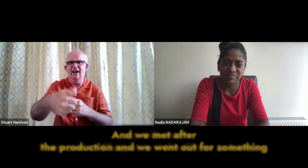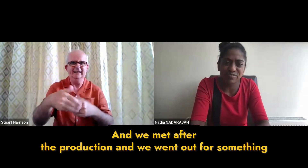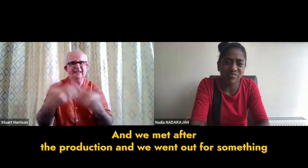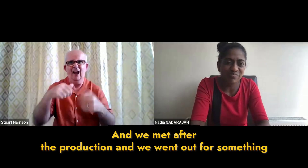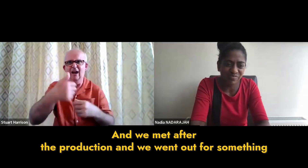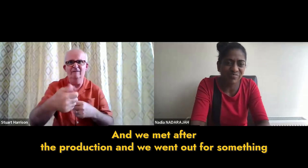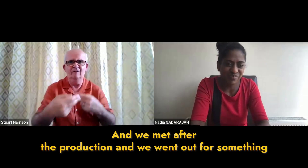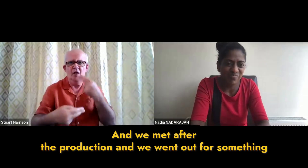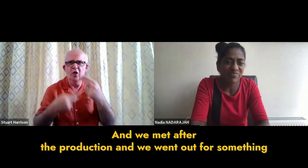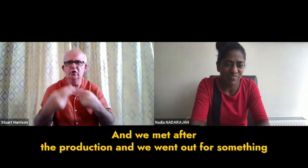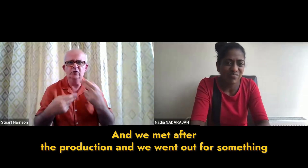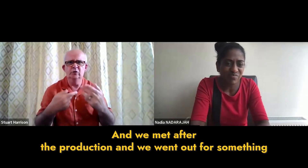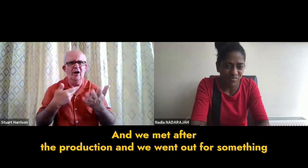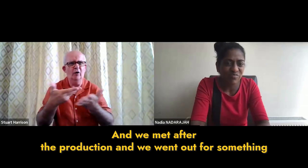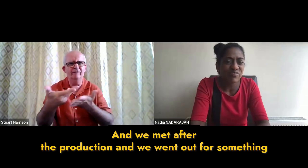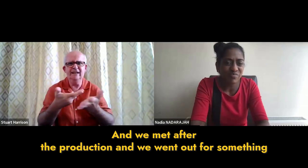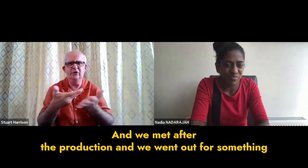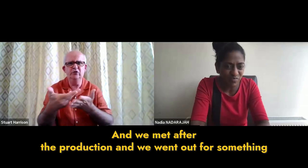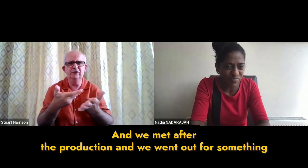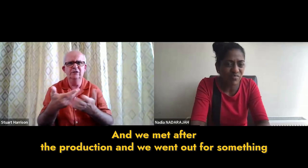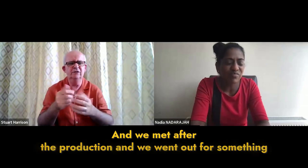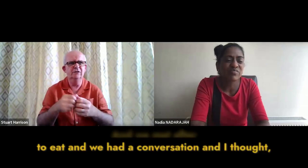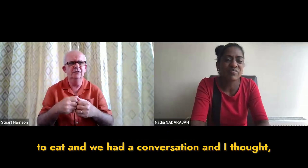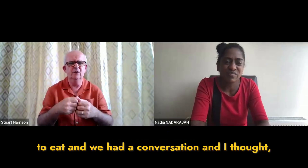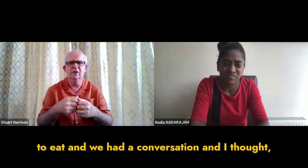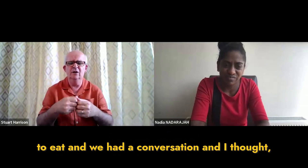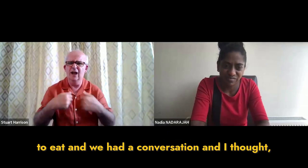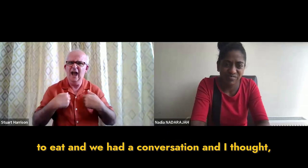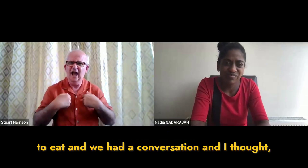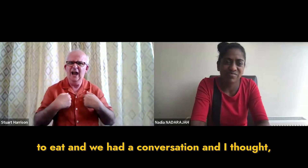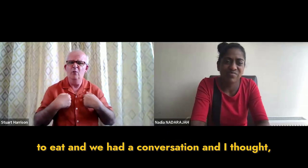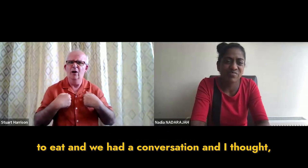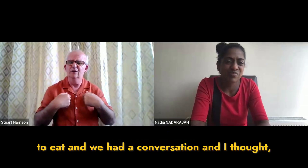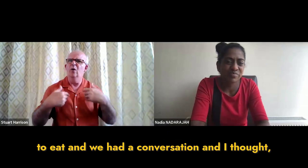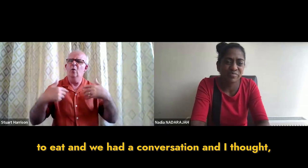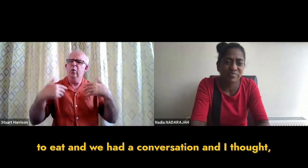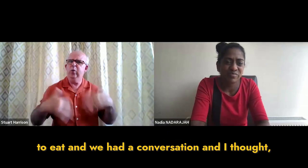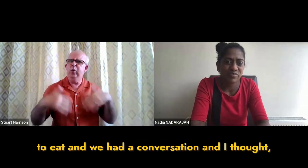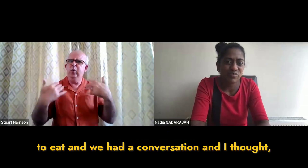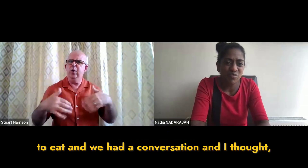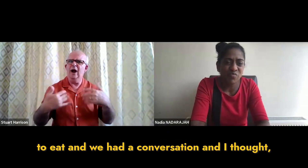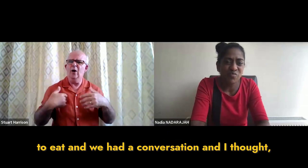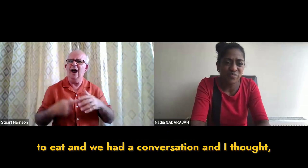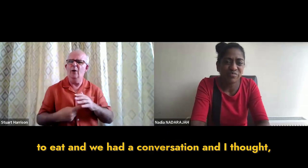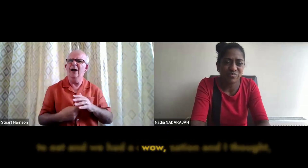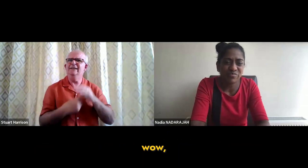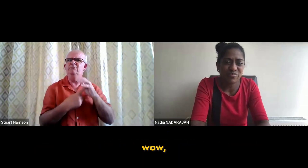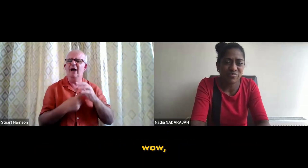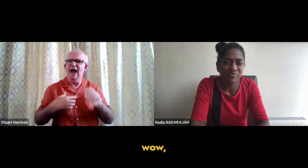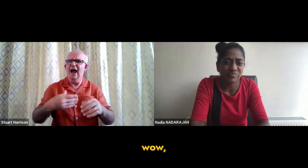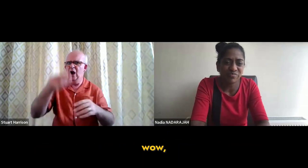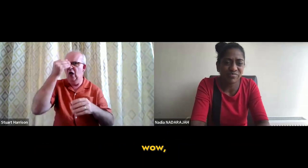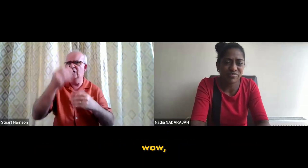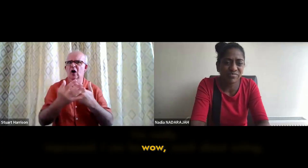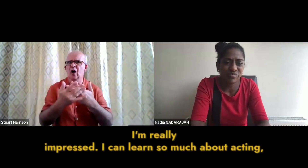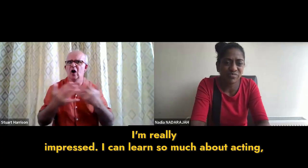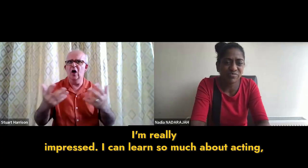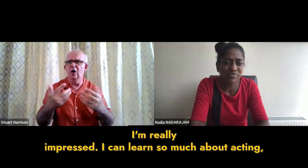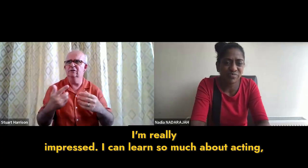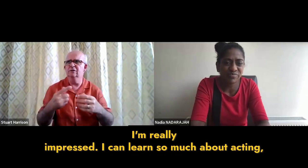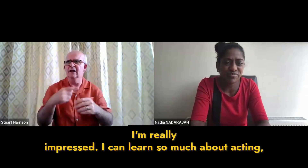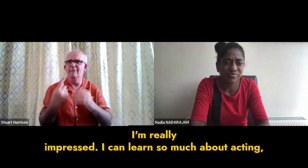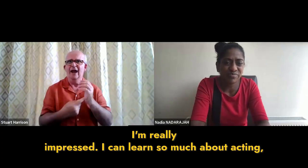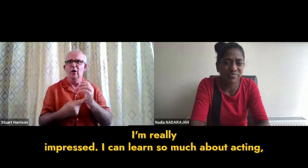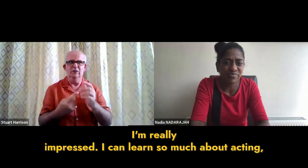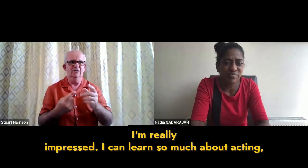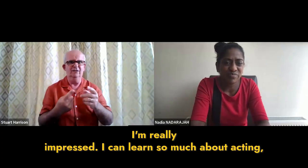London. We met after the production and we went out for something to eat and we had a conversation. And I thought, wow,